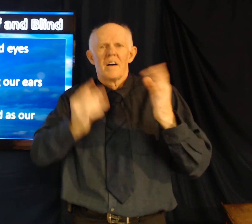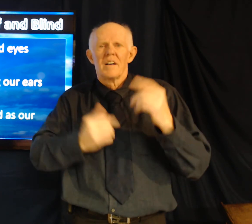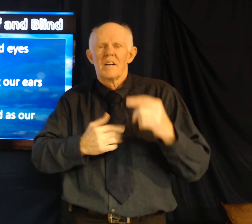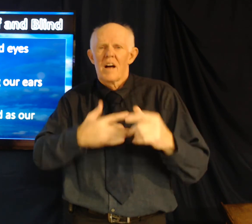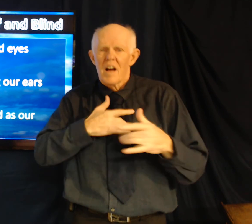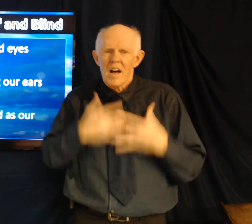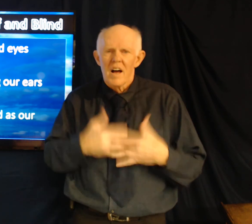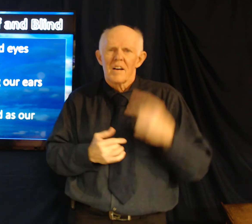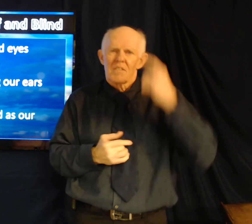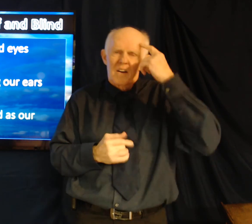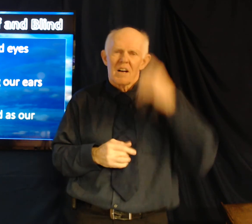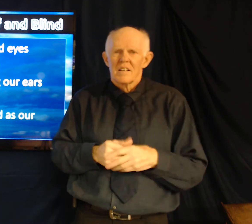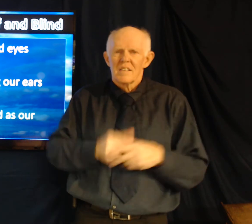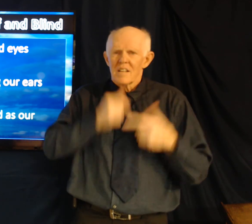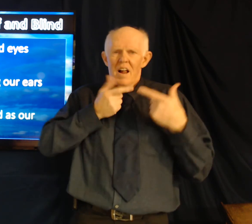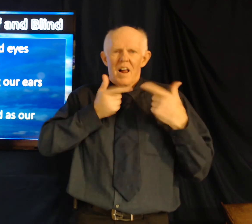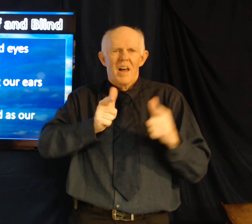continue to be open in our hearts and minds